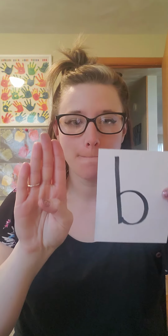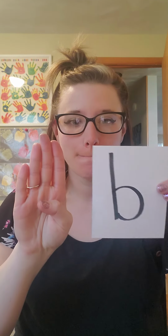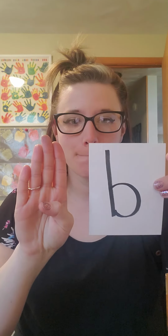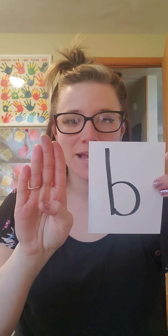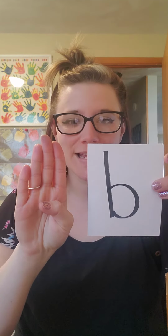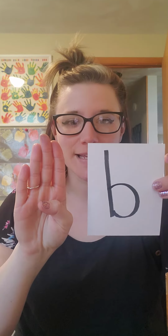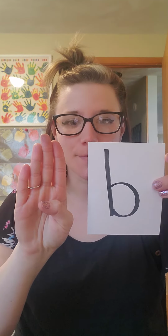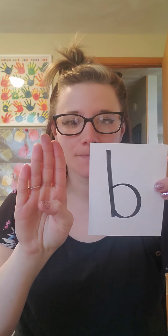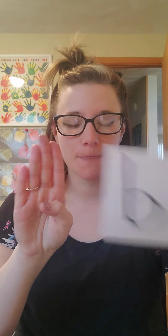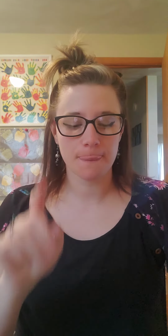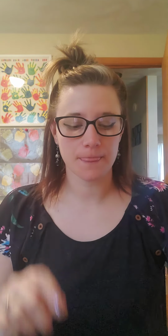B.